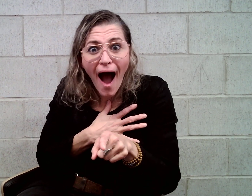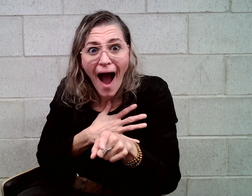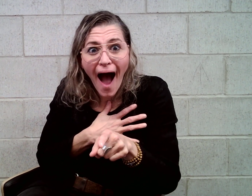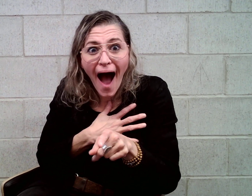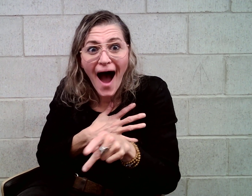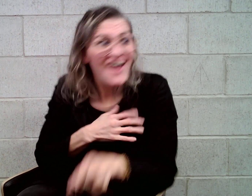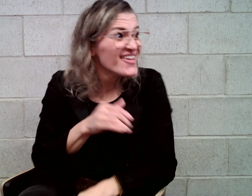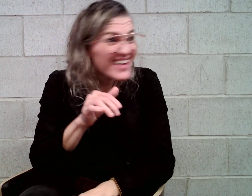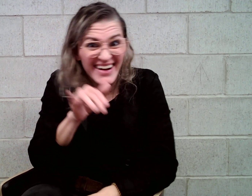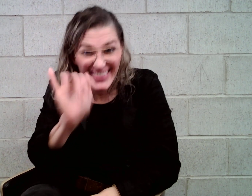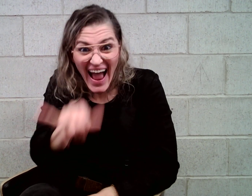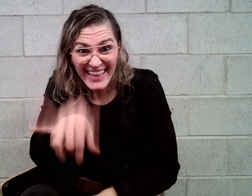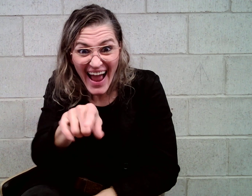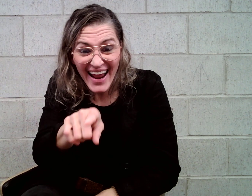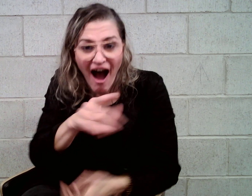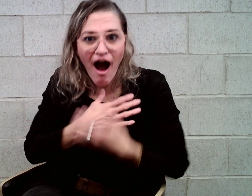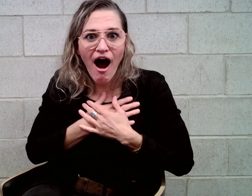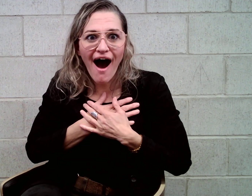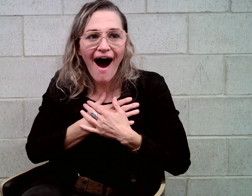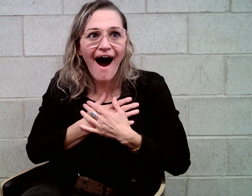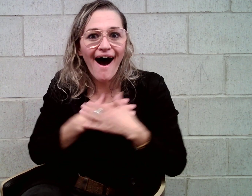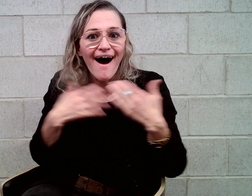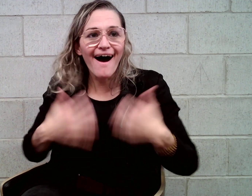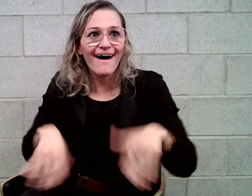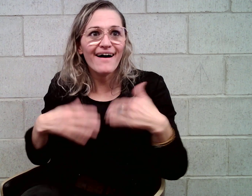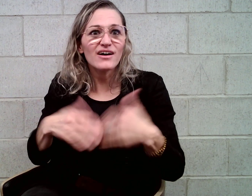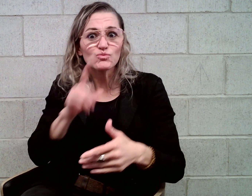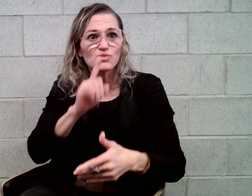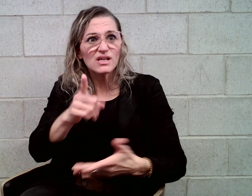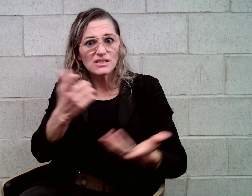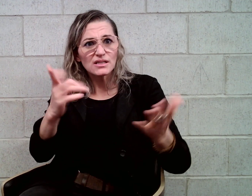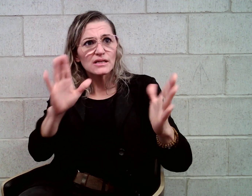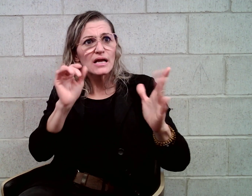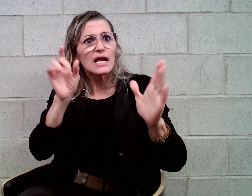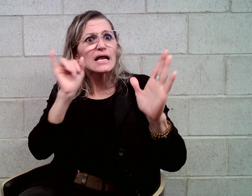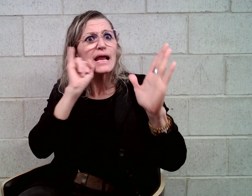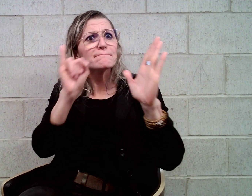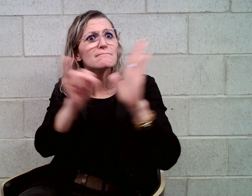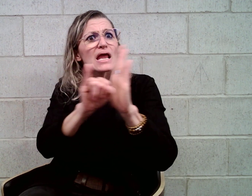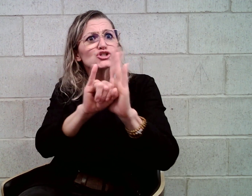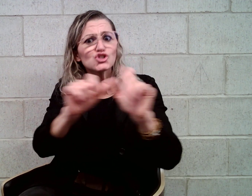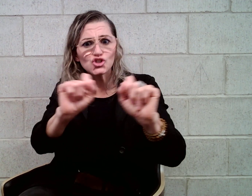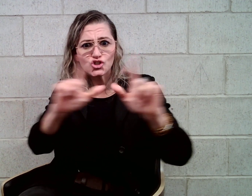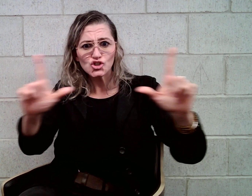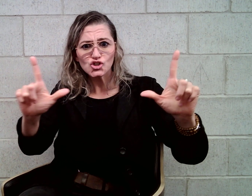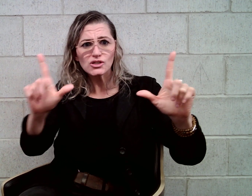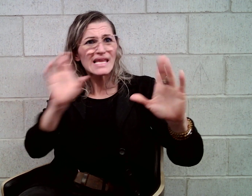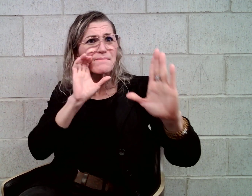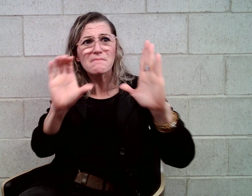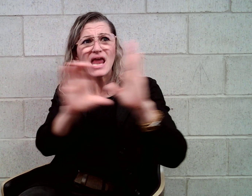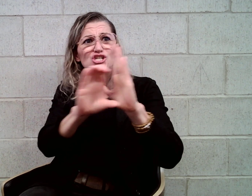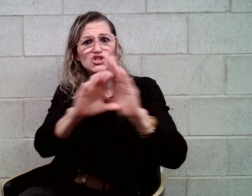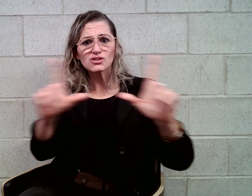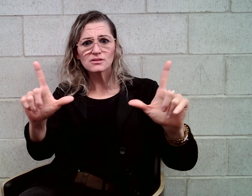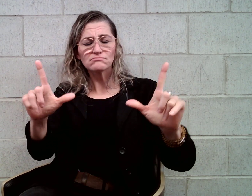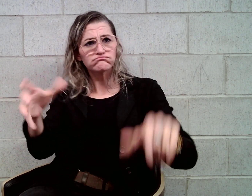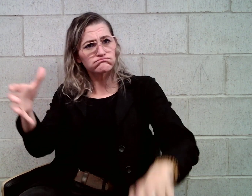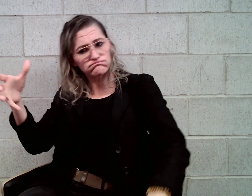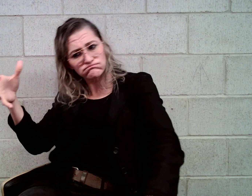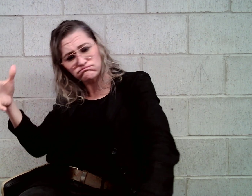felt the power of your presence in that scene behind me as I told the story. Like, the image of it